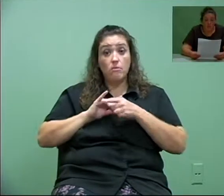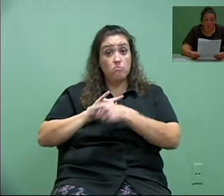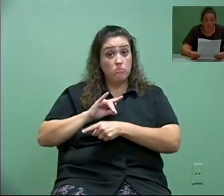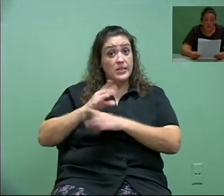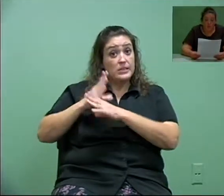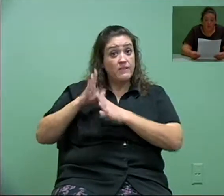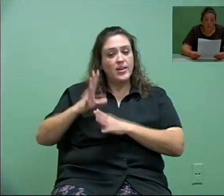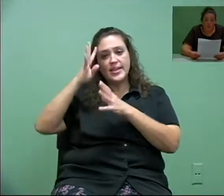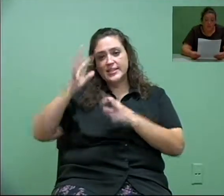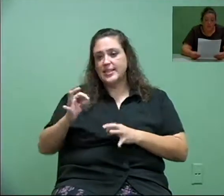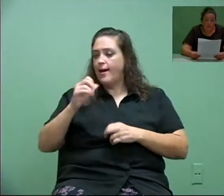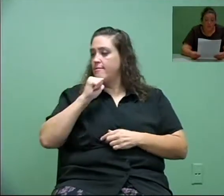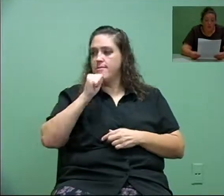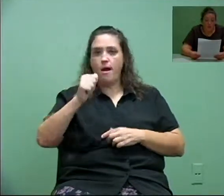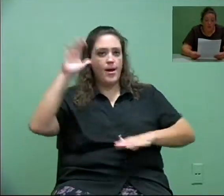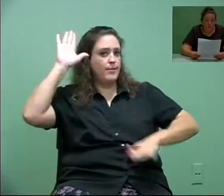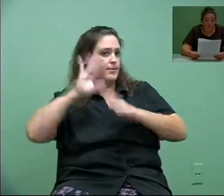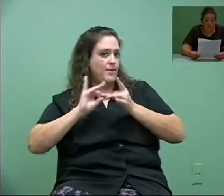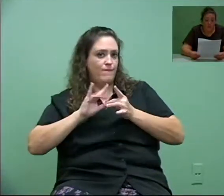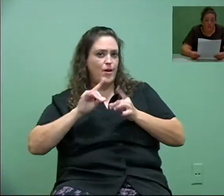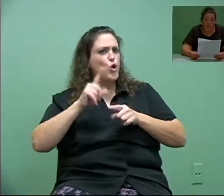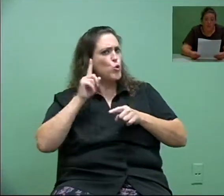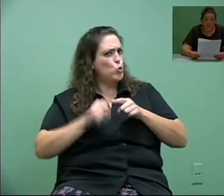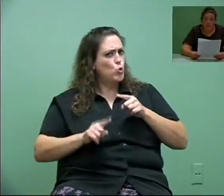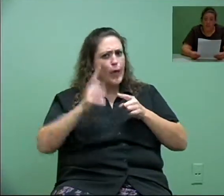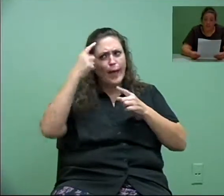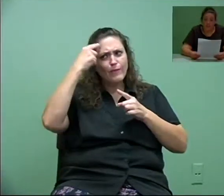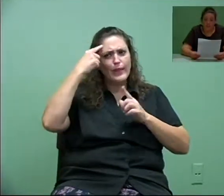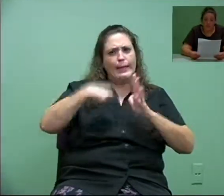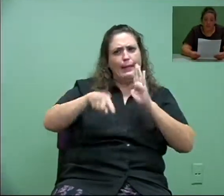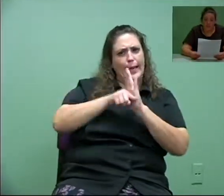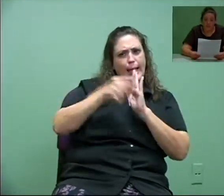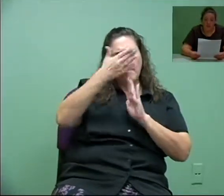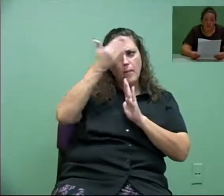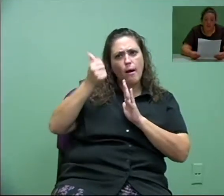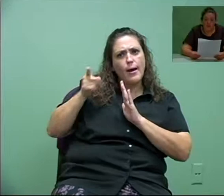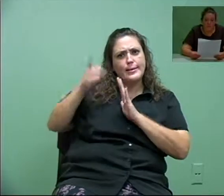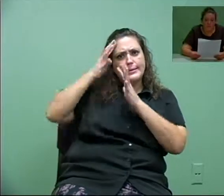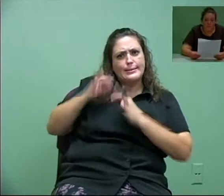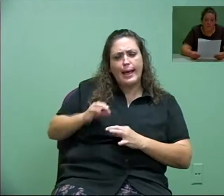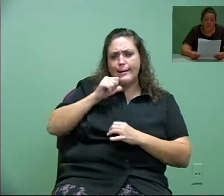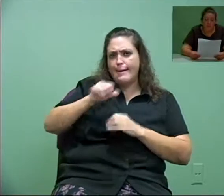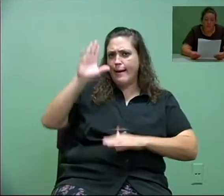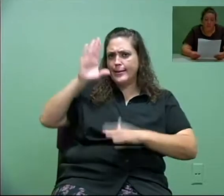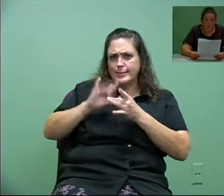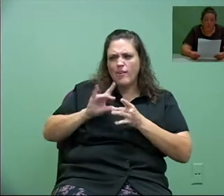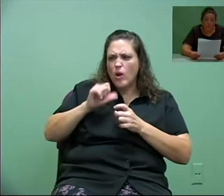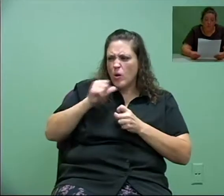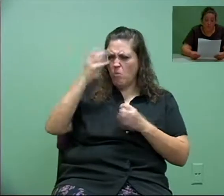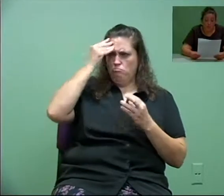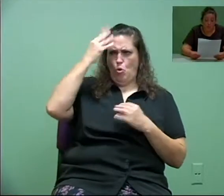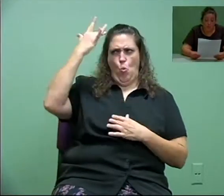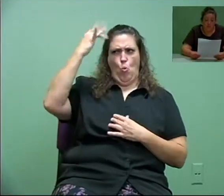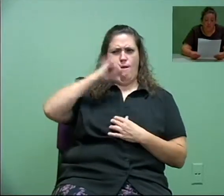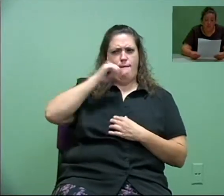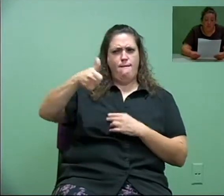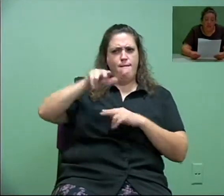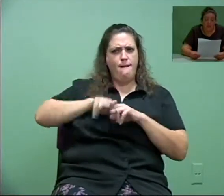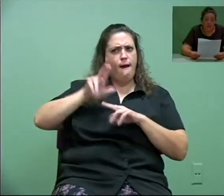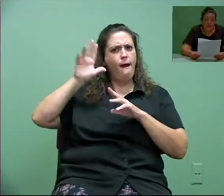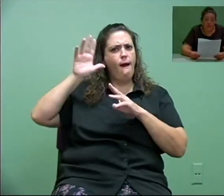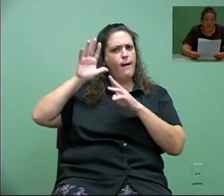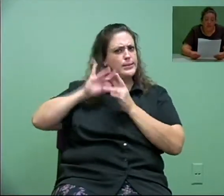defendant. Do not try to guess why the defendant chose not to testify. Do not consider it in your